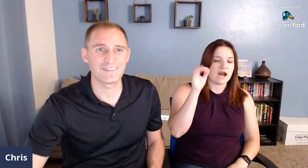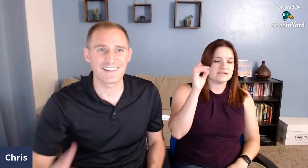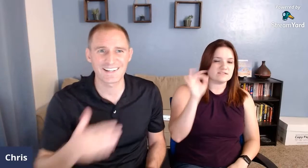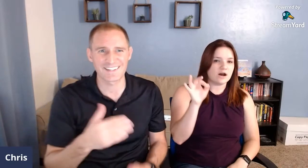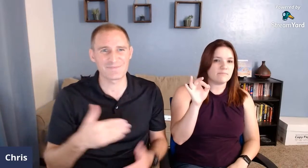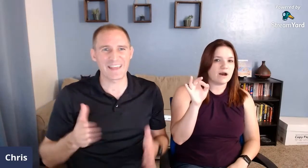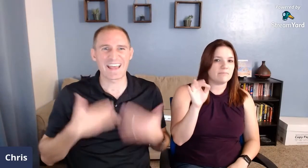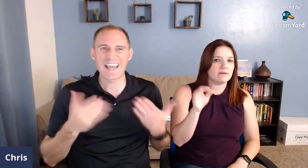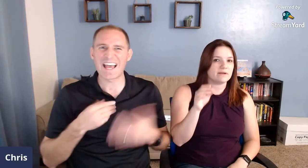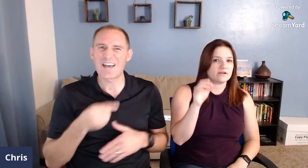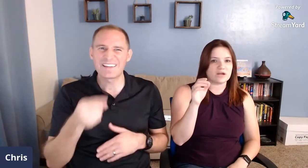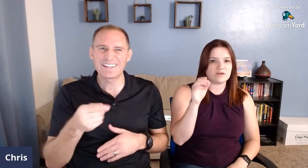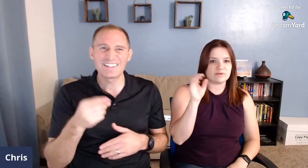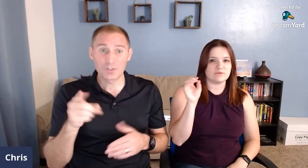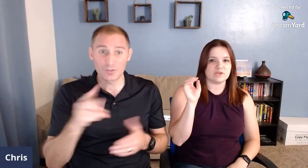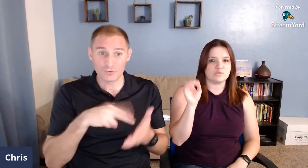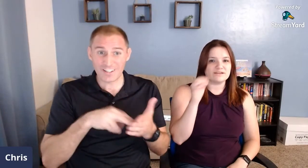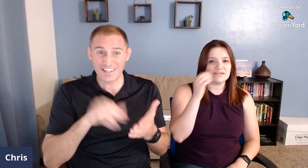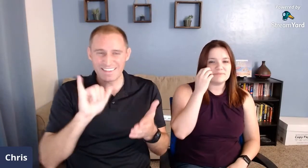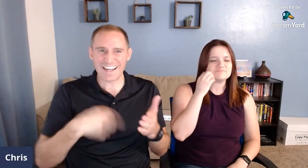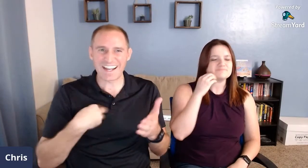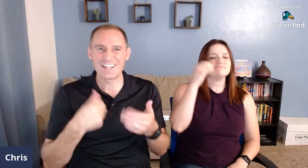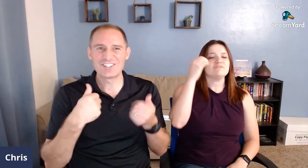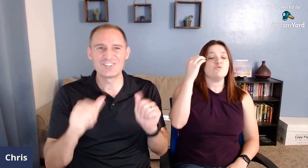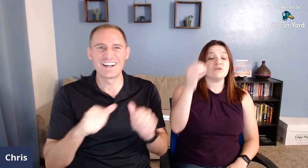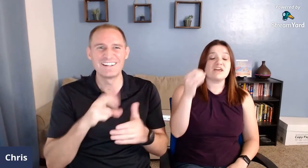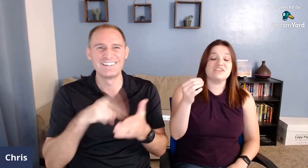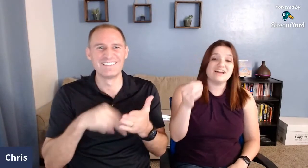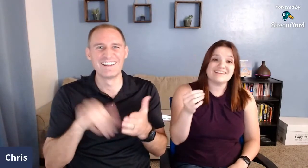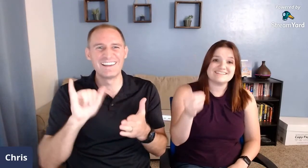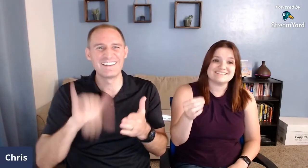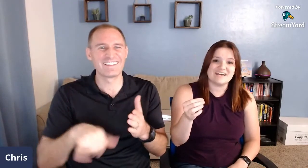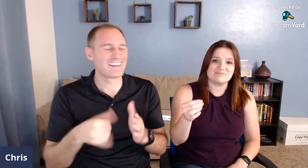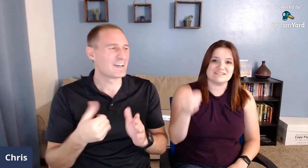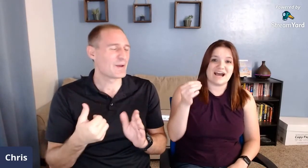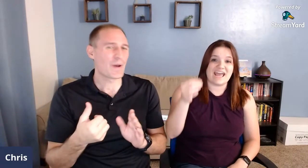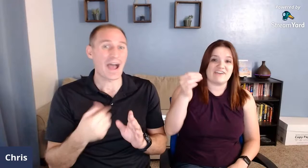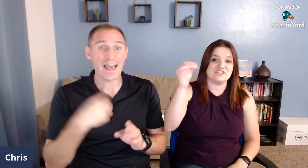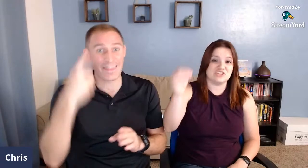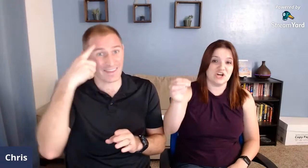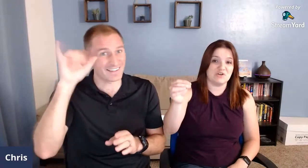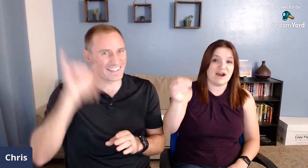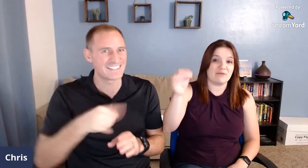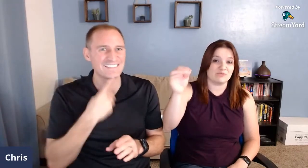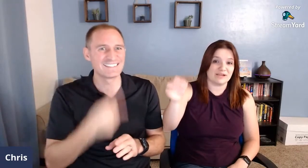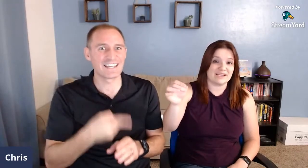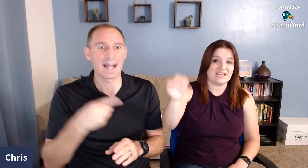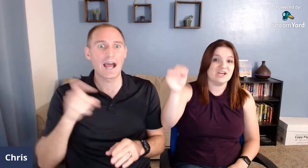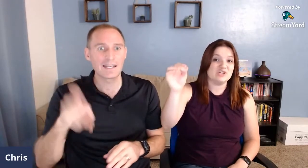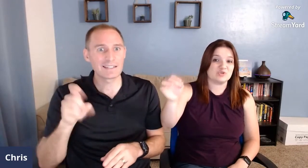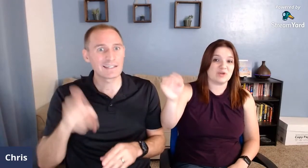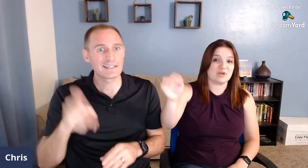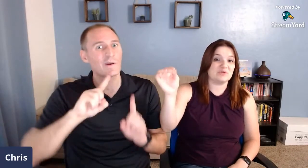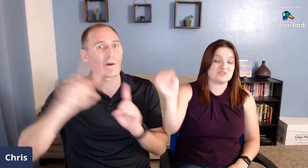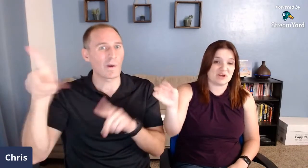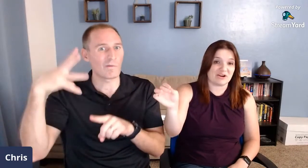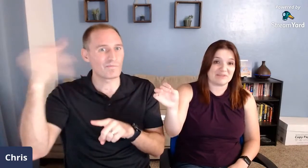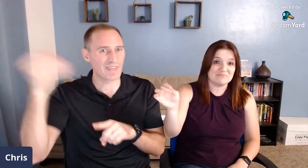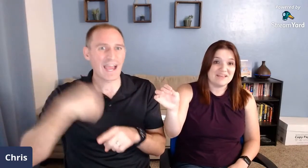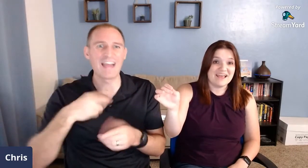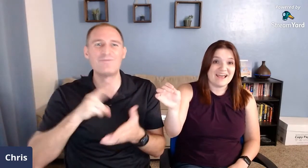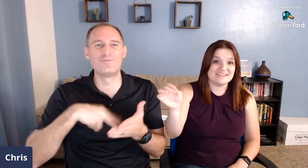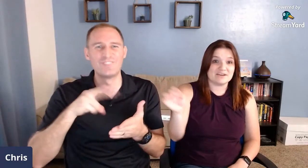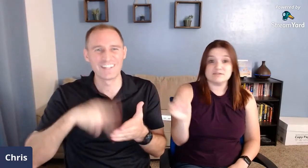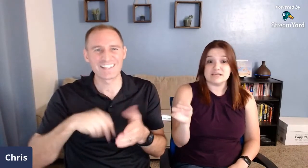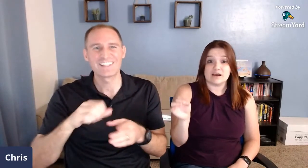because I saw it pop up and I tried to read it really quickly. What I thought that said was, I have to go. I'm reading Train Go